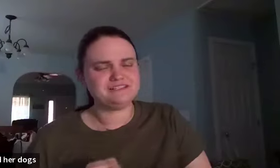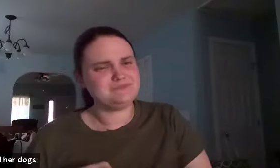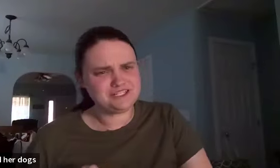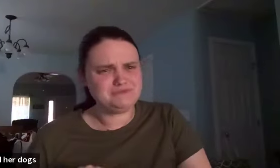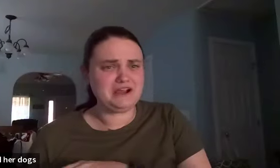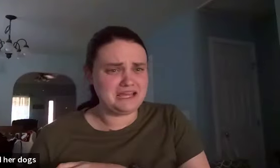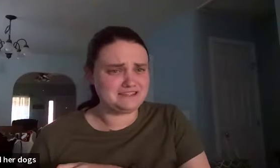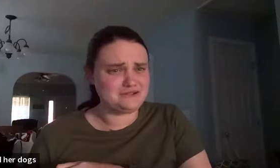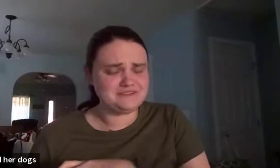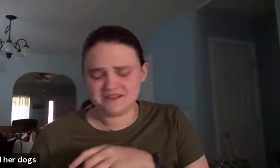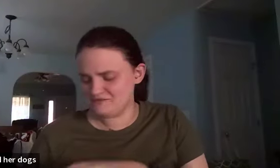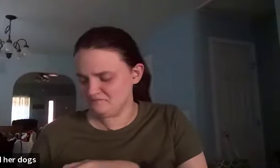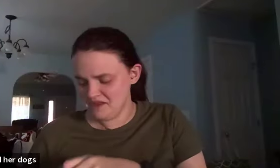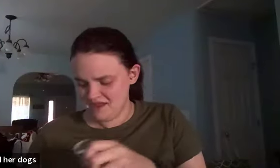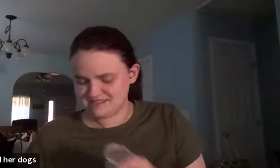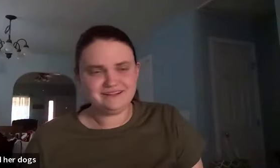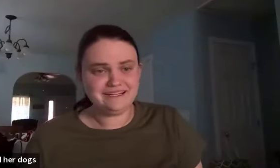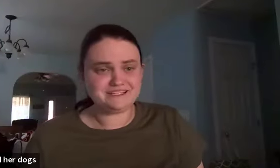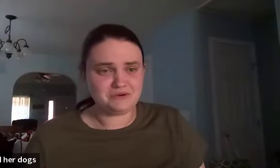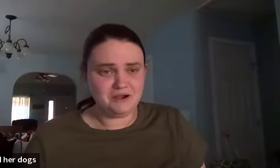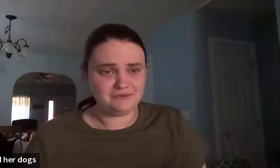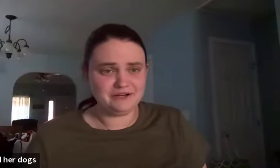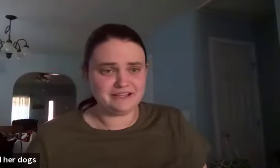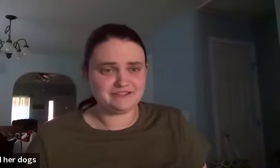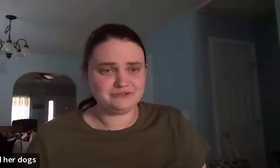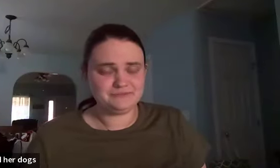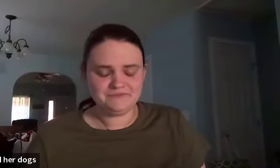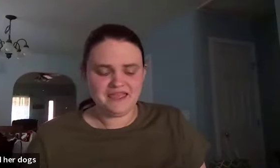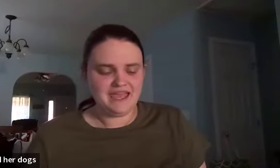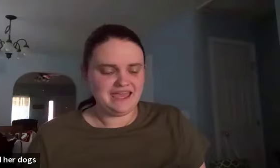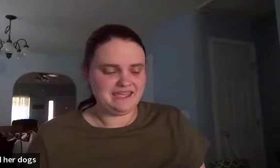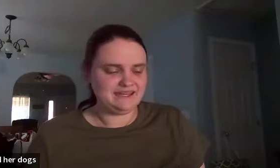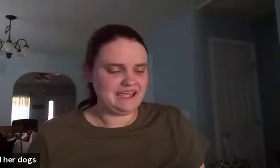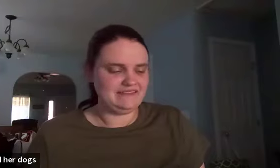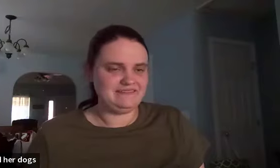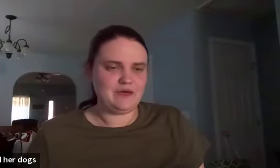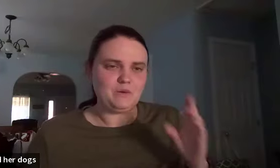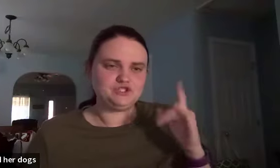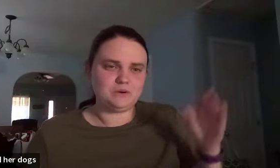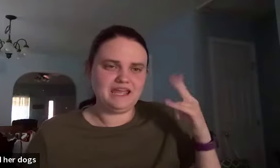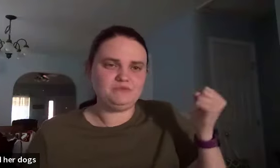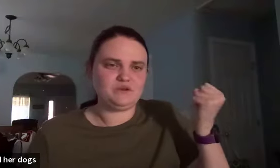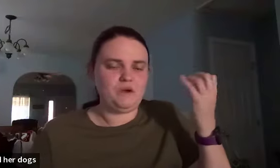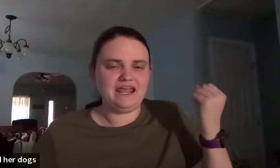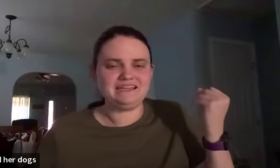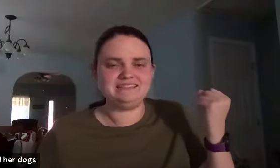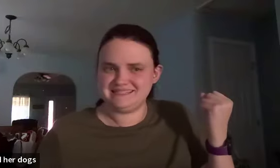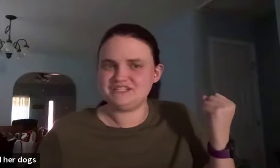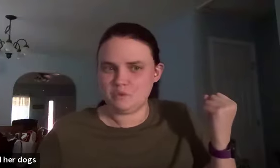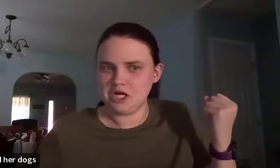works, especially when your hands are full of stuff. Signing is so hard when your hands are full, and that shorthand with the one hand does tend to